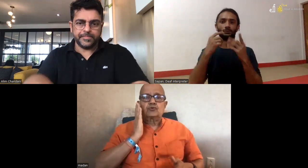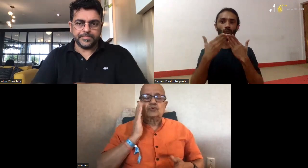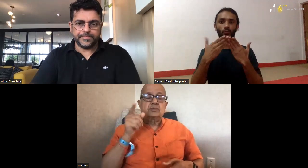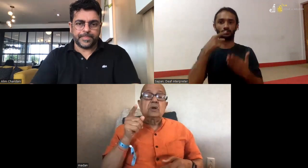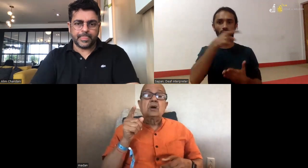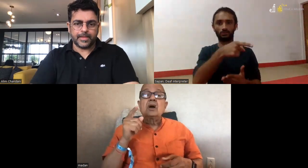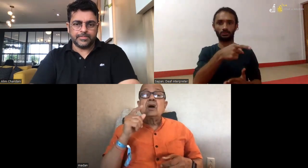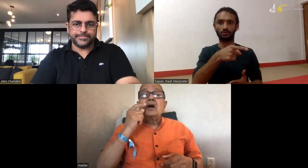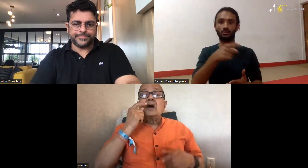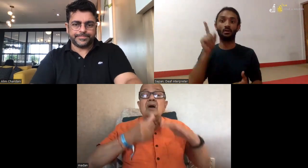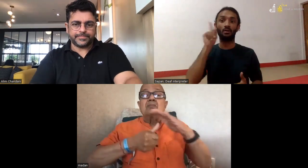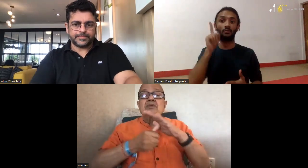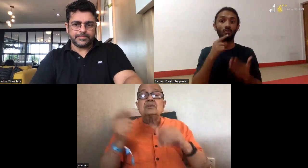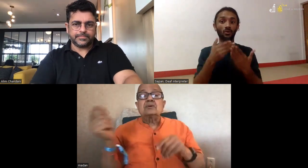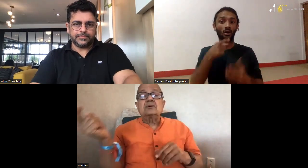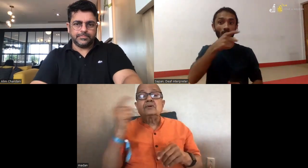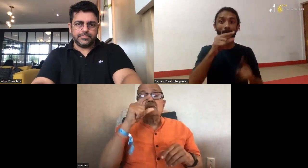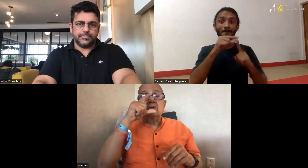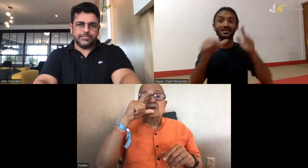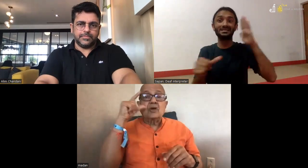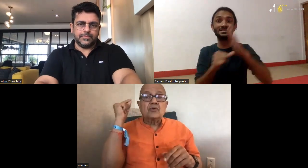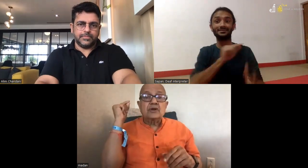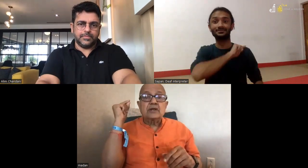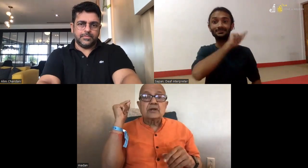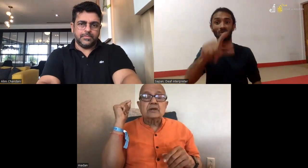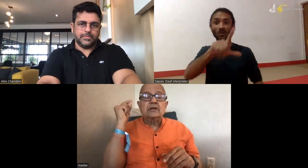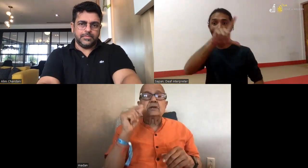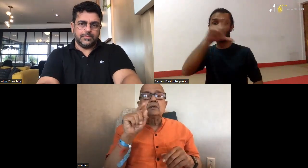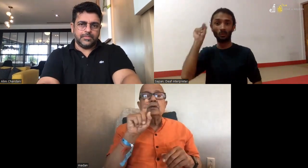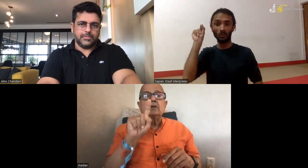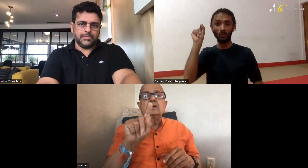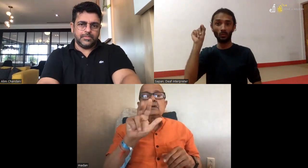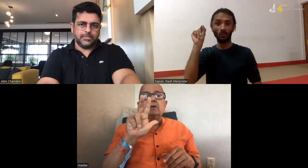So in the 1800 years,